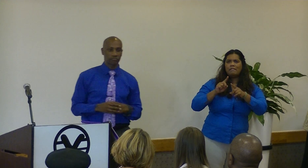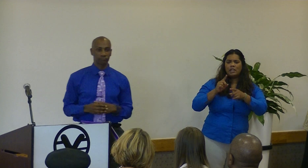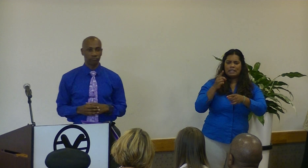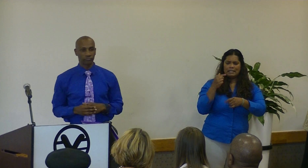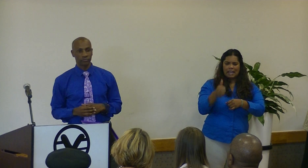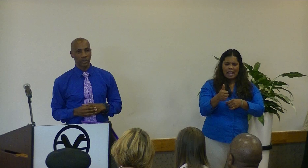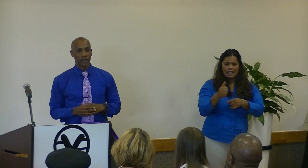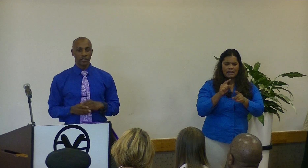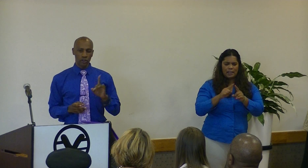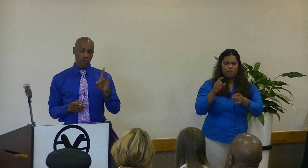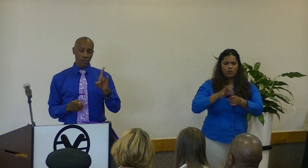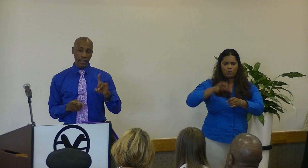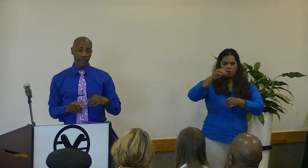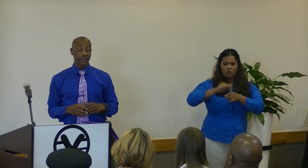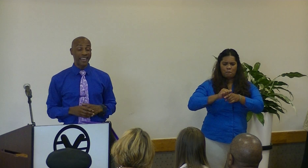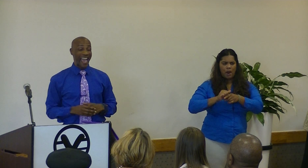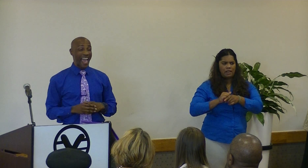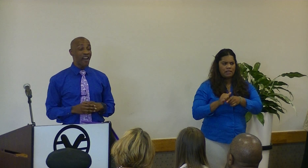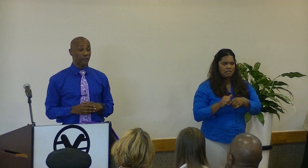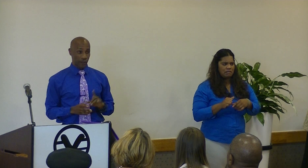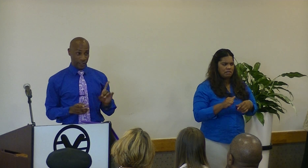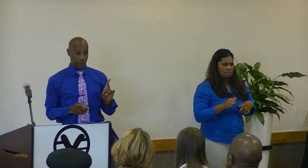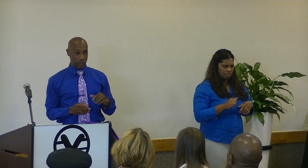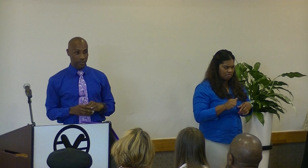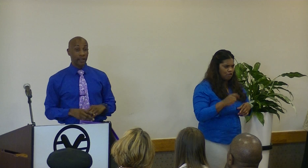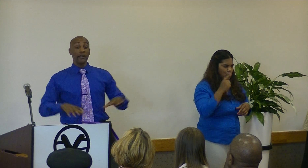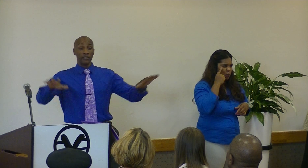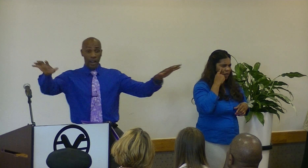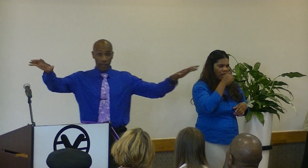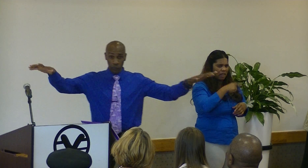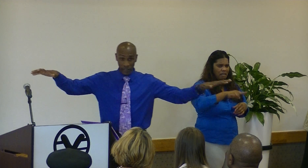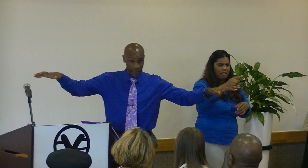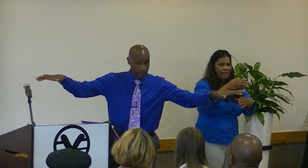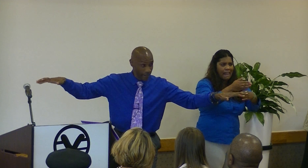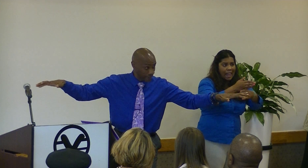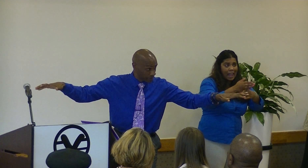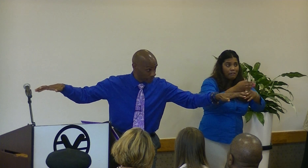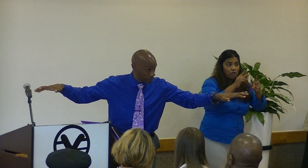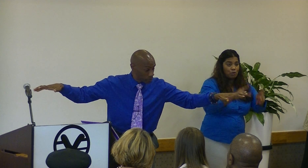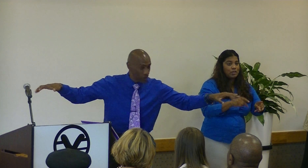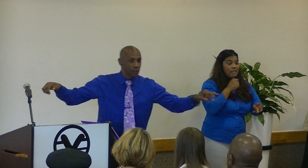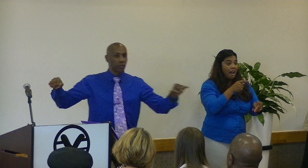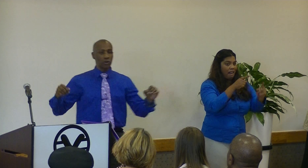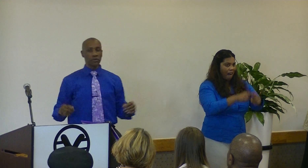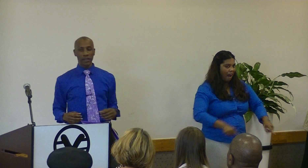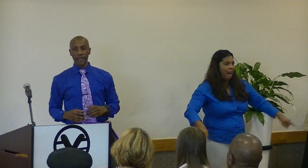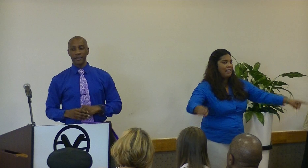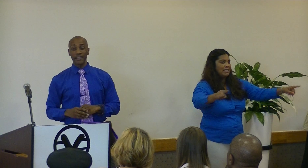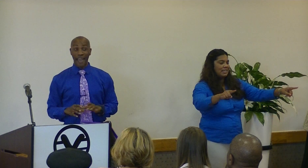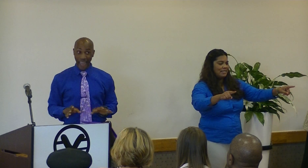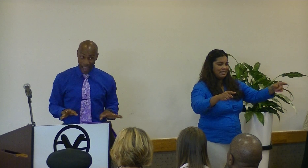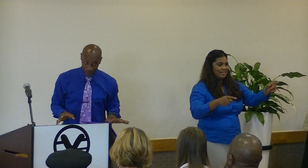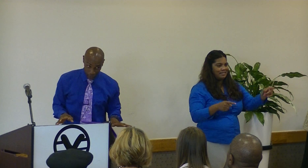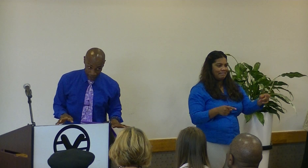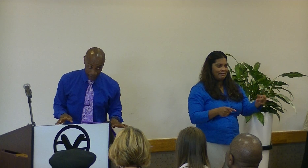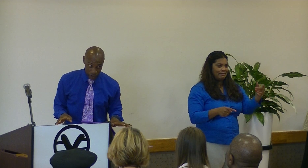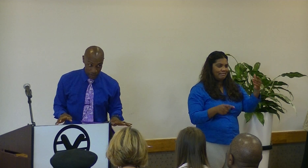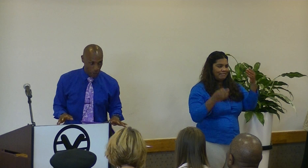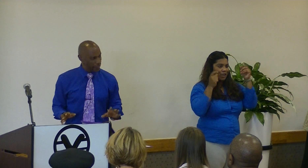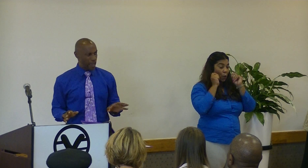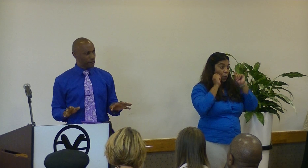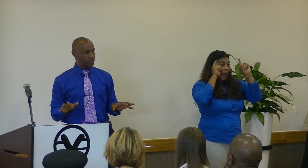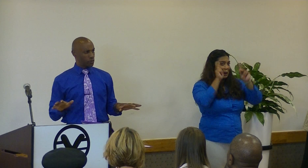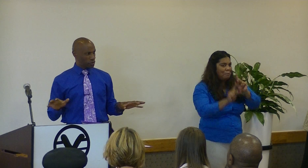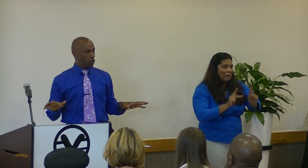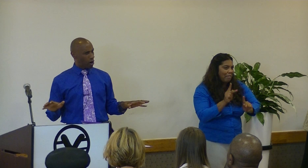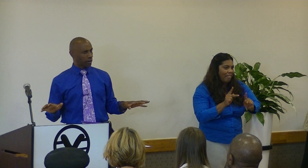practices? Do you think the average, not we enlightened folks, do you think the average,